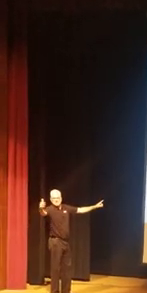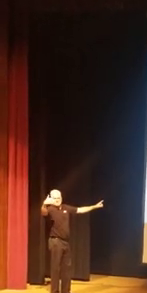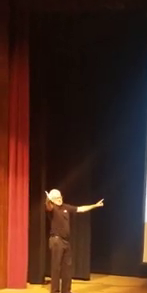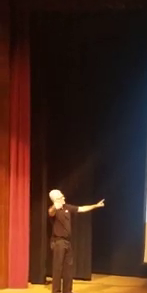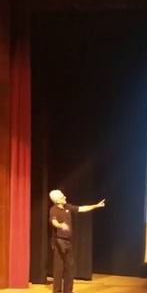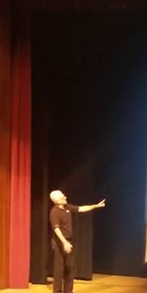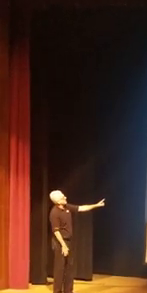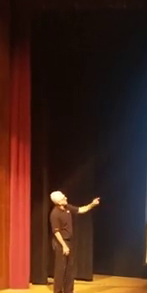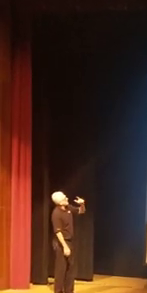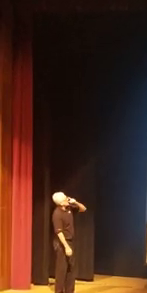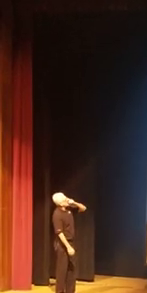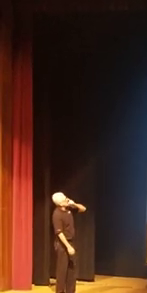Next slide.